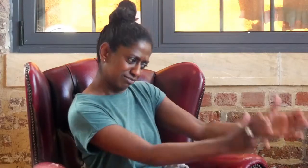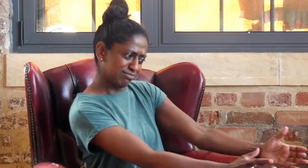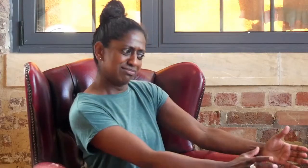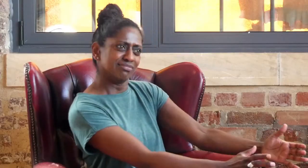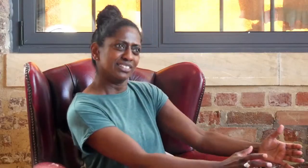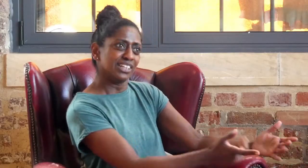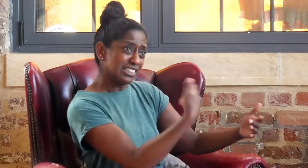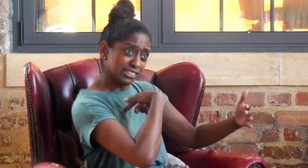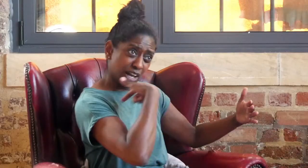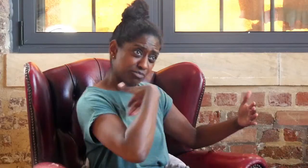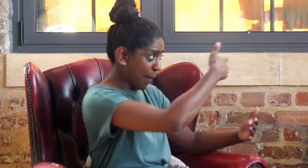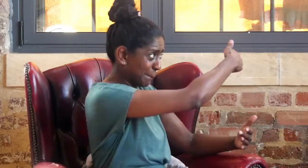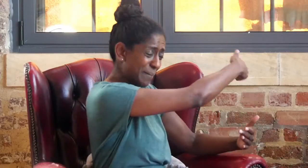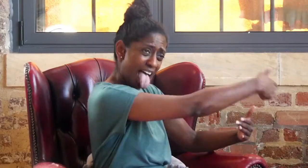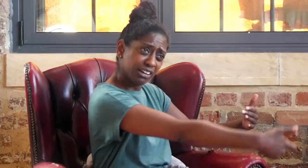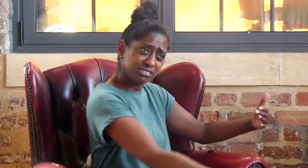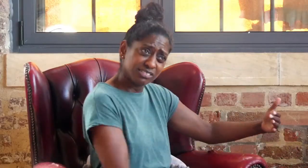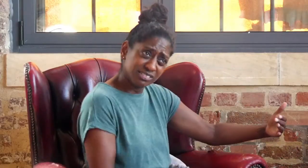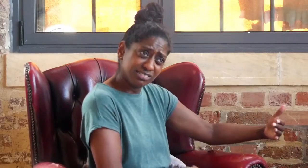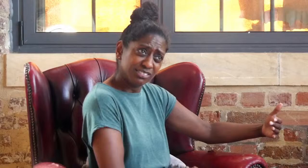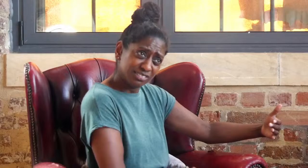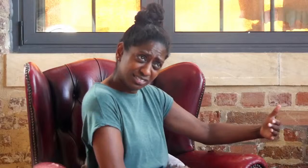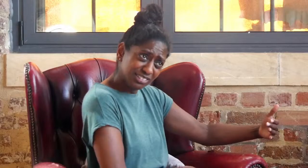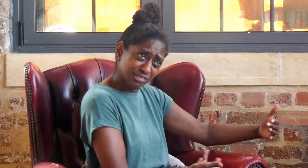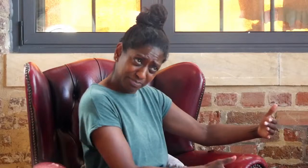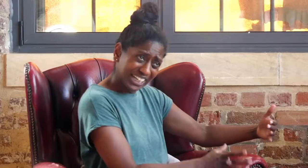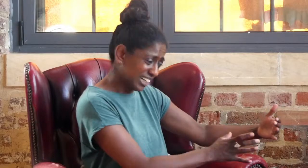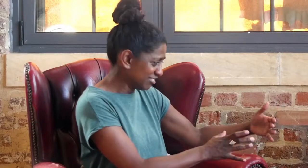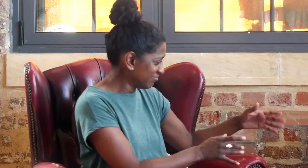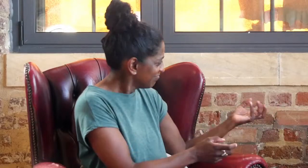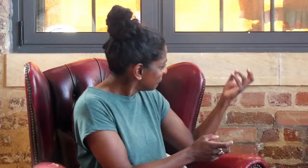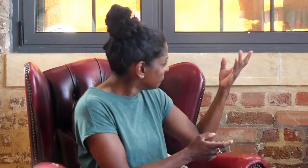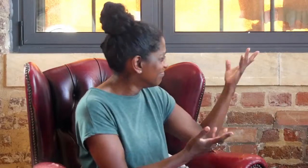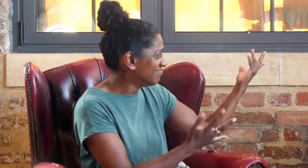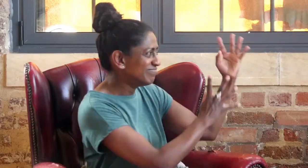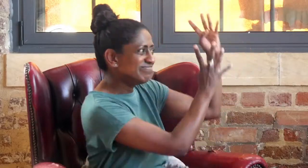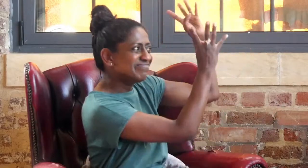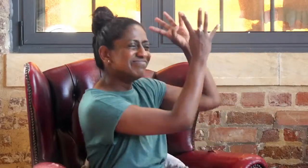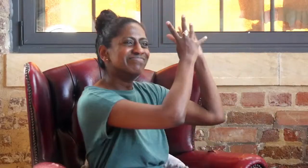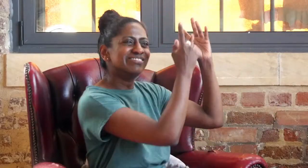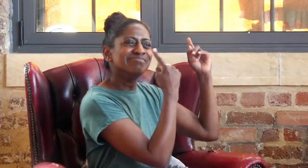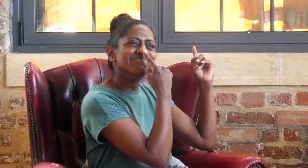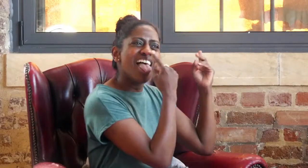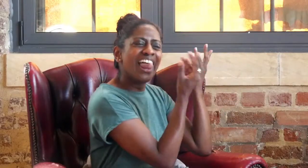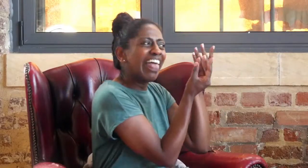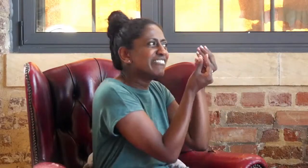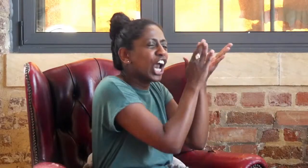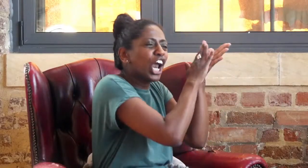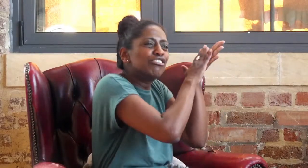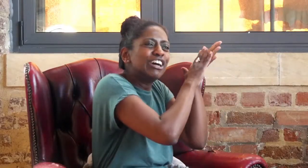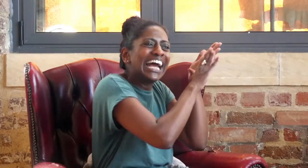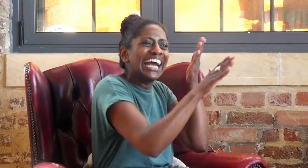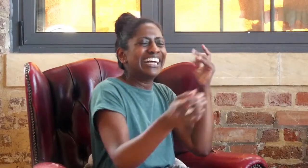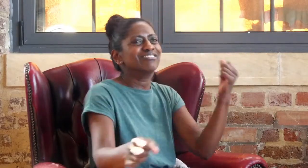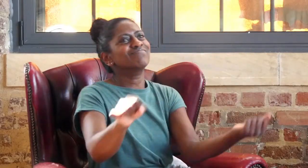Yeah, I sat them there like a human. Fancy. I put a belt around them in the front seat of the car, I could smell